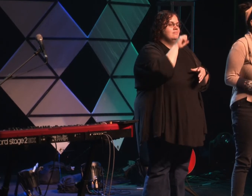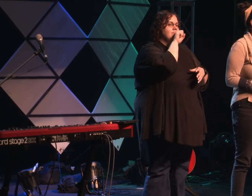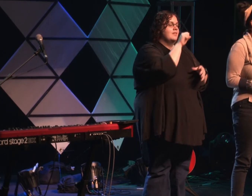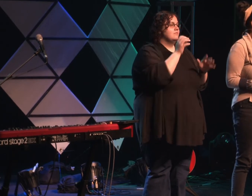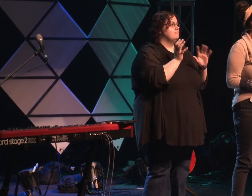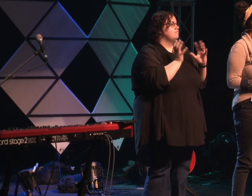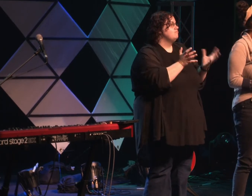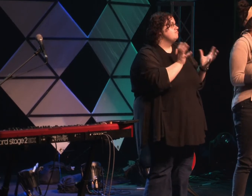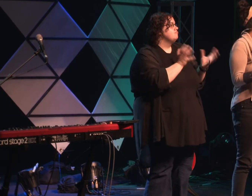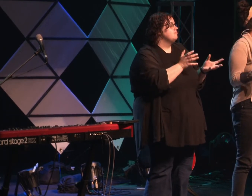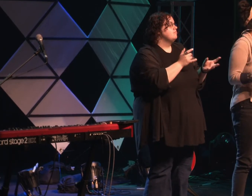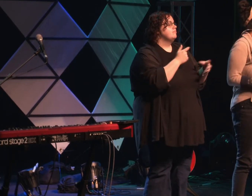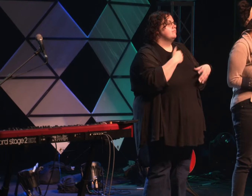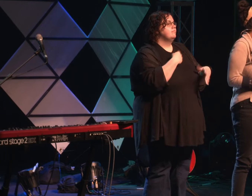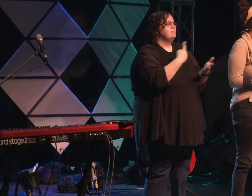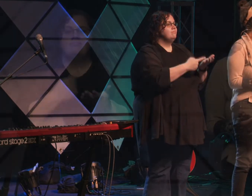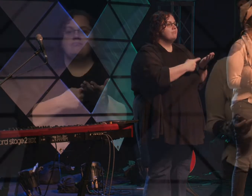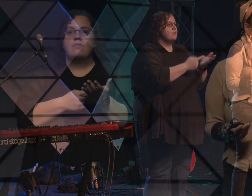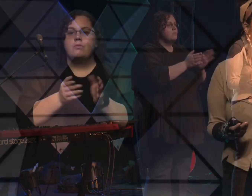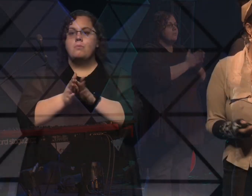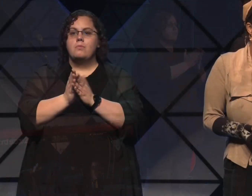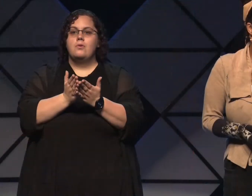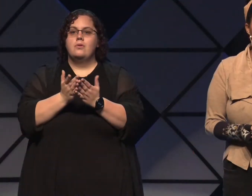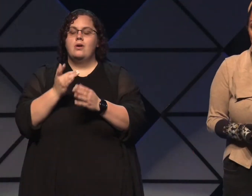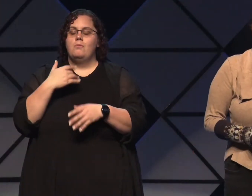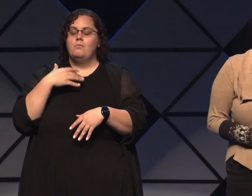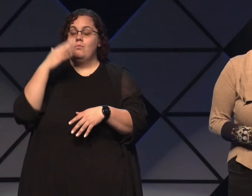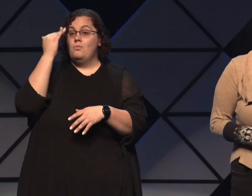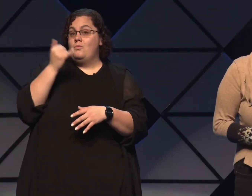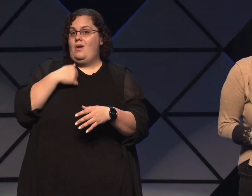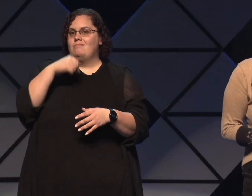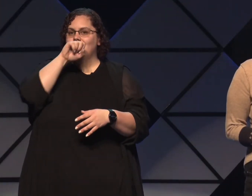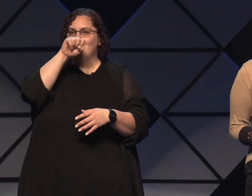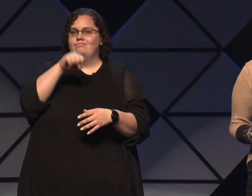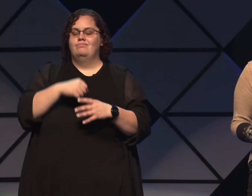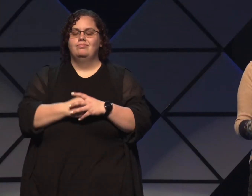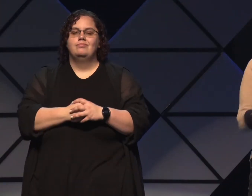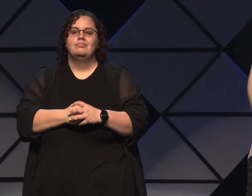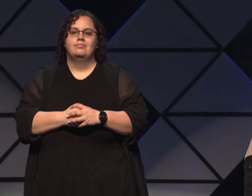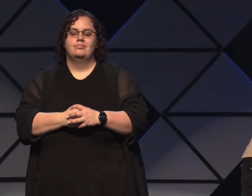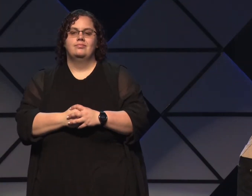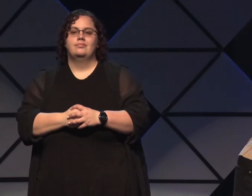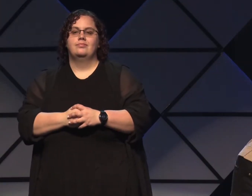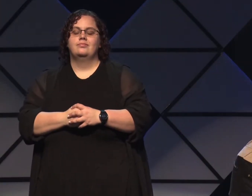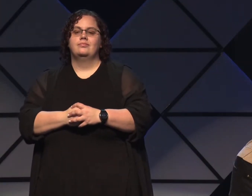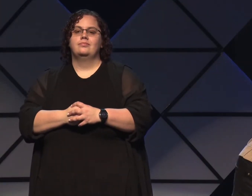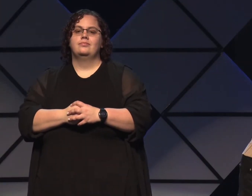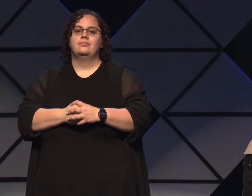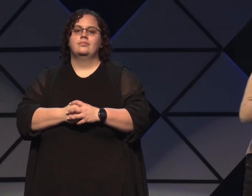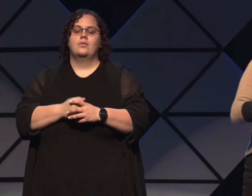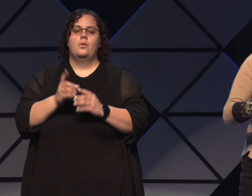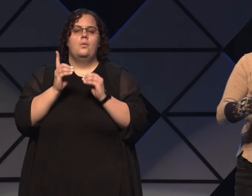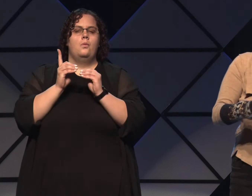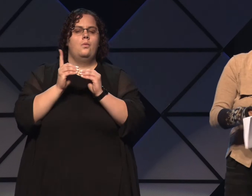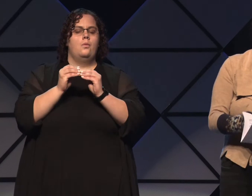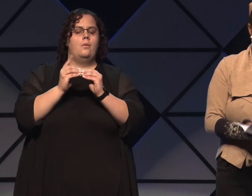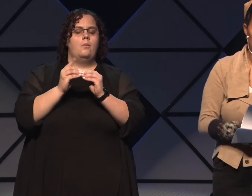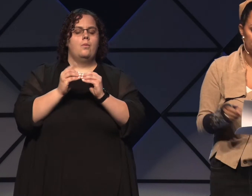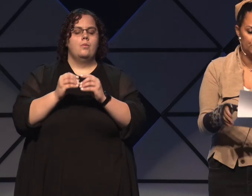you and even talk about the book and share why I love it. Alrighty. So one more